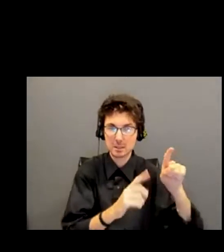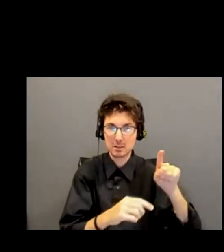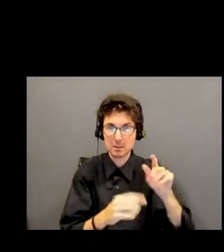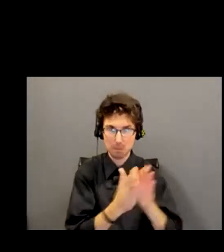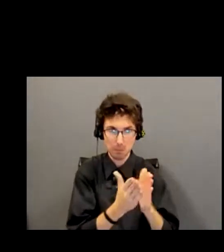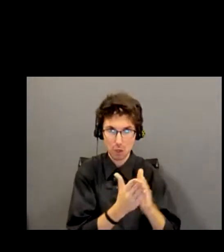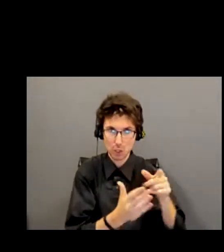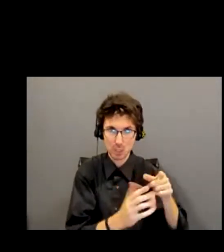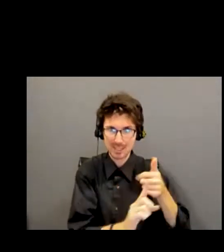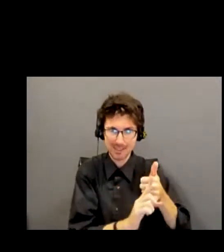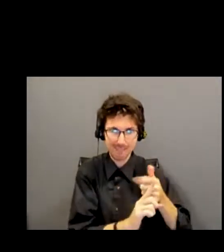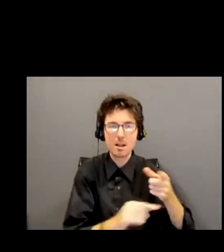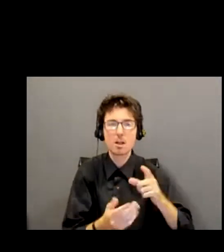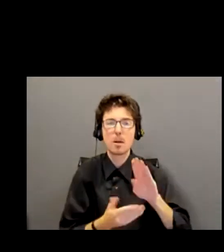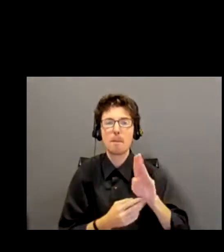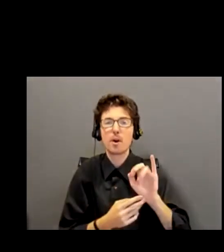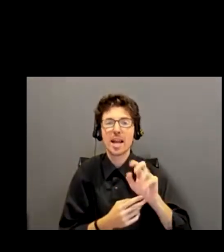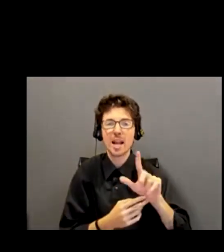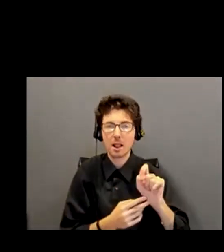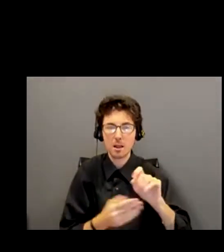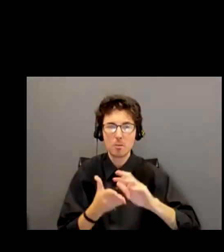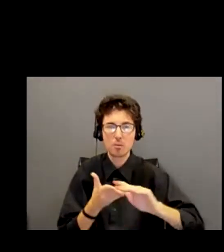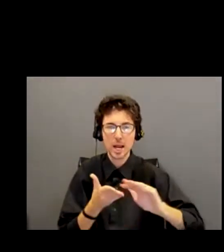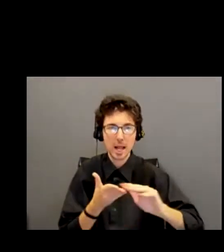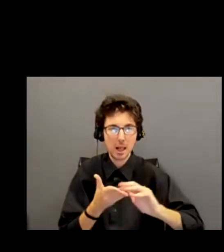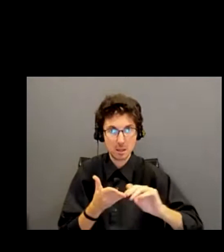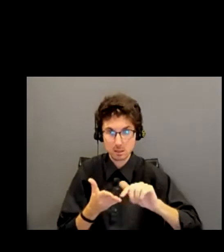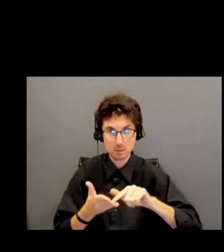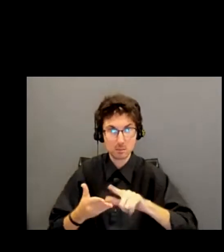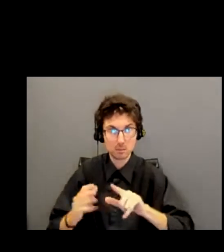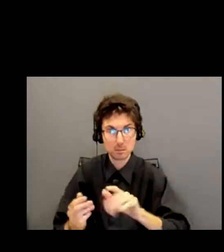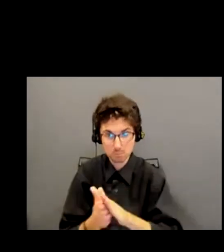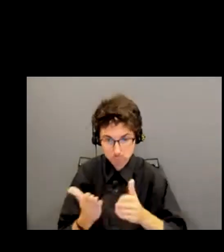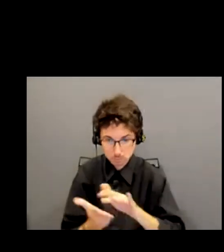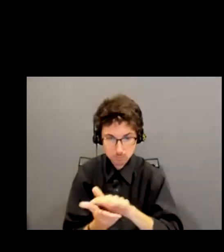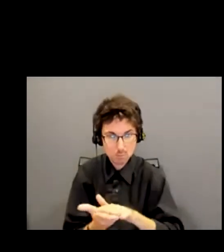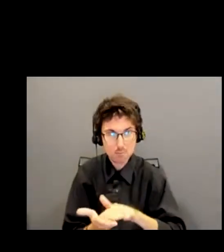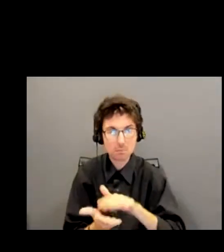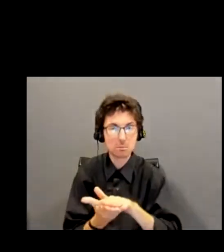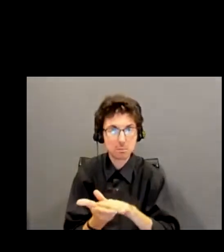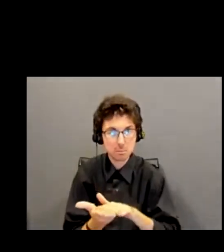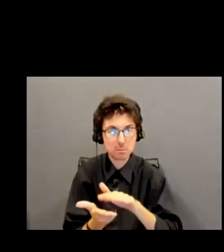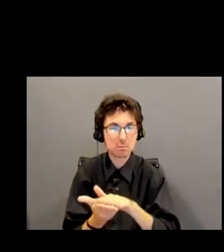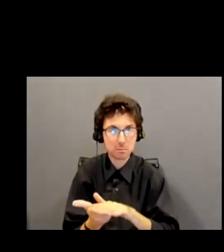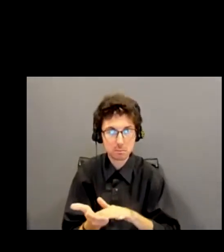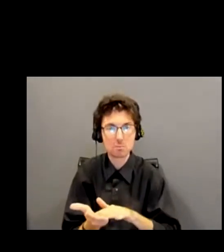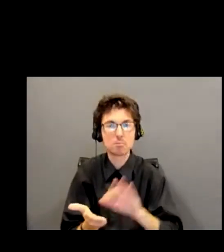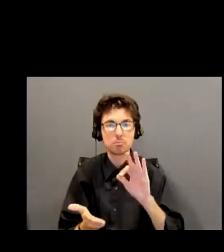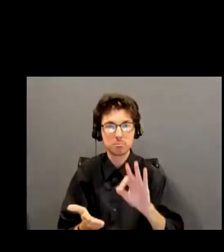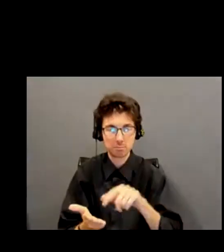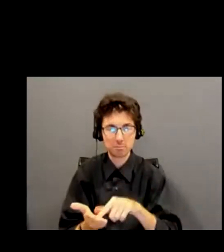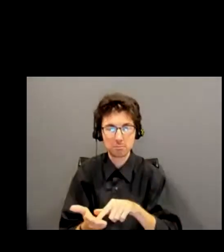sends them out all over Israel. And in addition, I have an English speaking volunteer who has